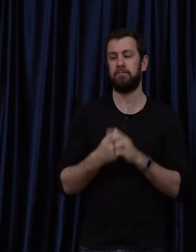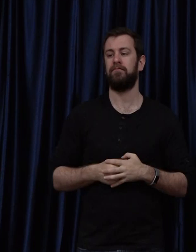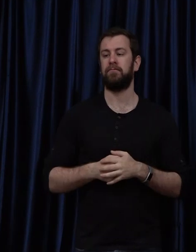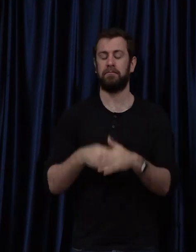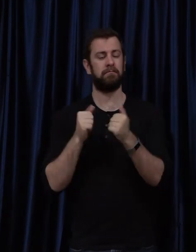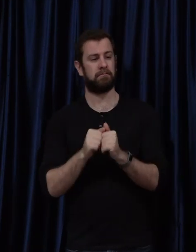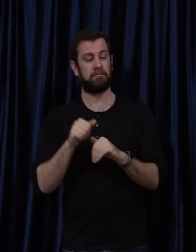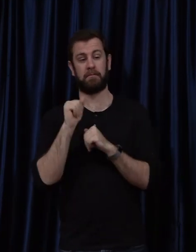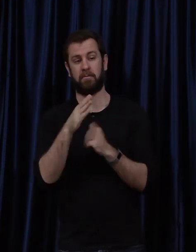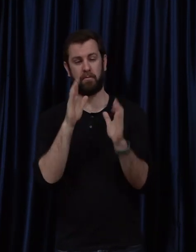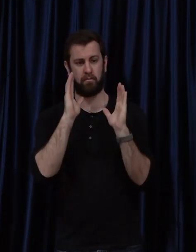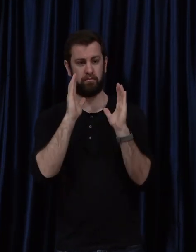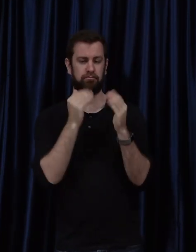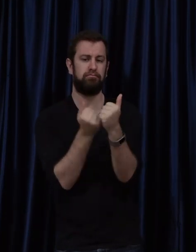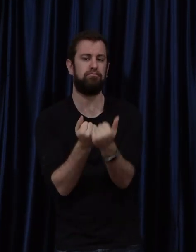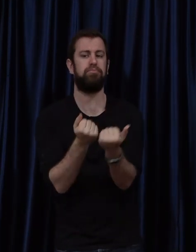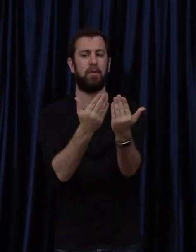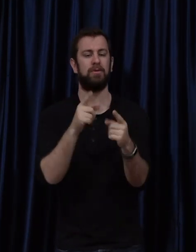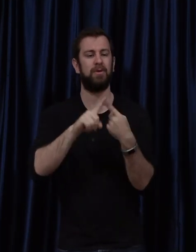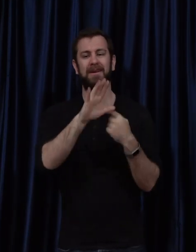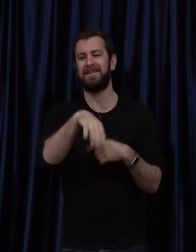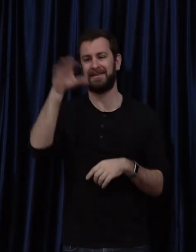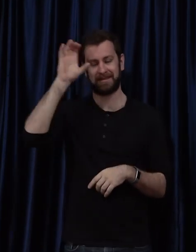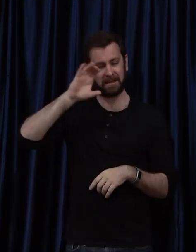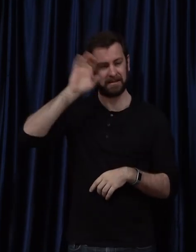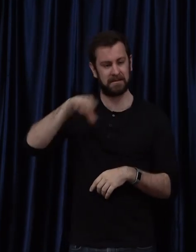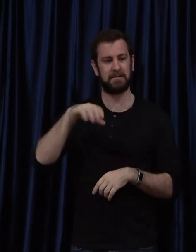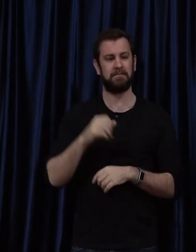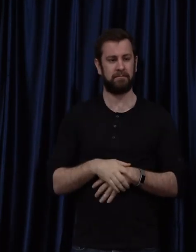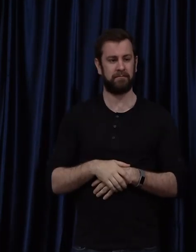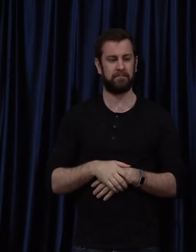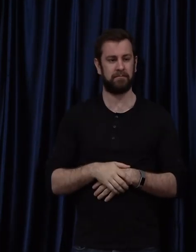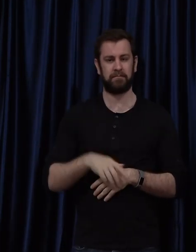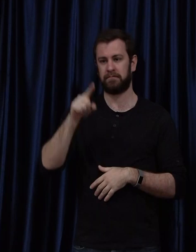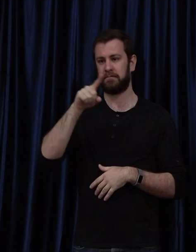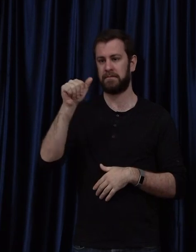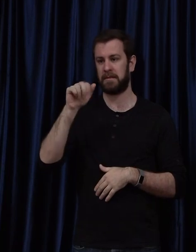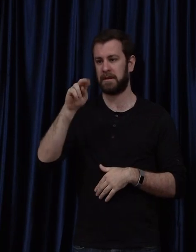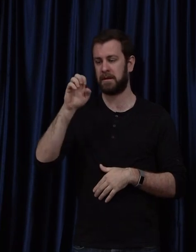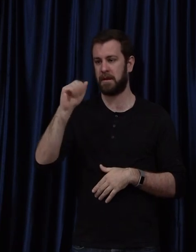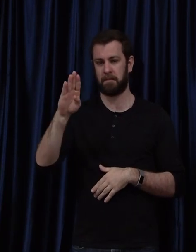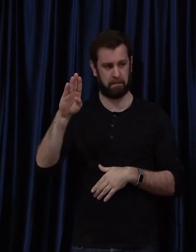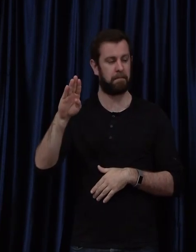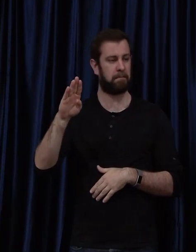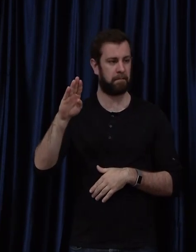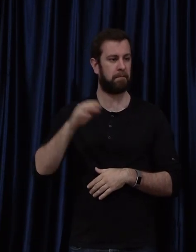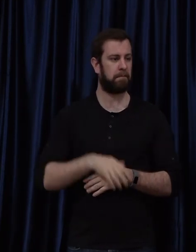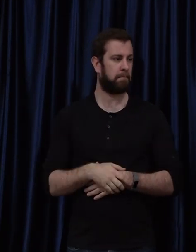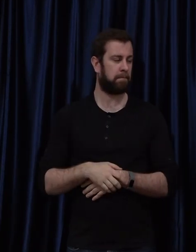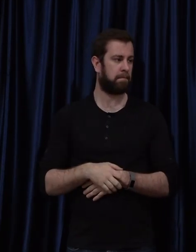a proposal to his cousin Zainab radiyallahu anha, Zainab bint Umayma.